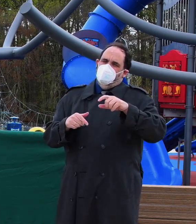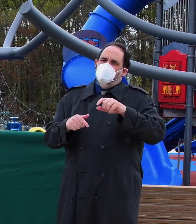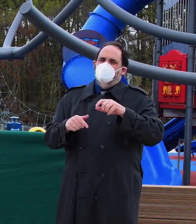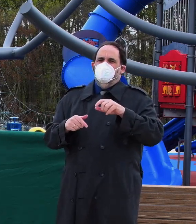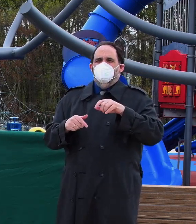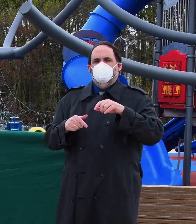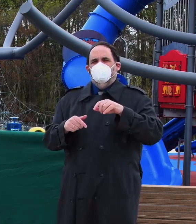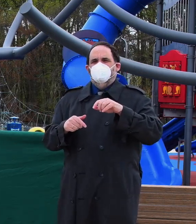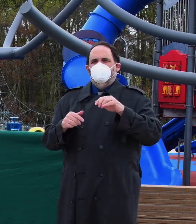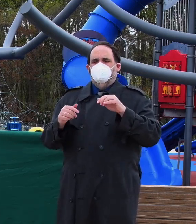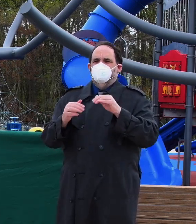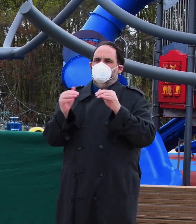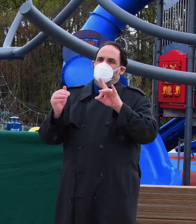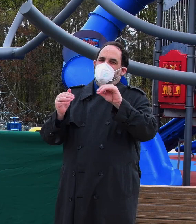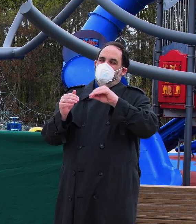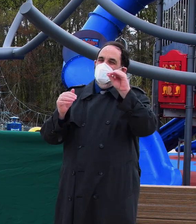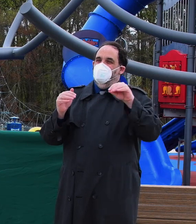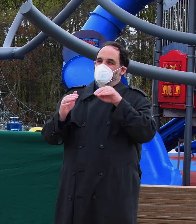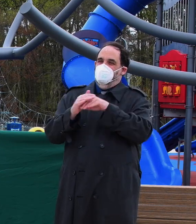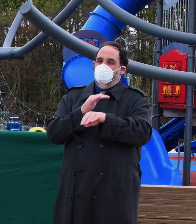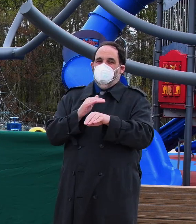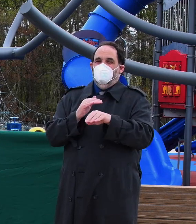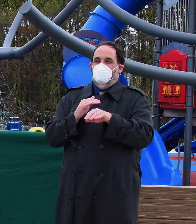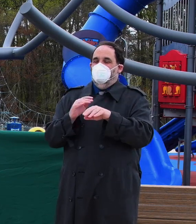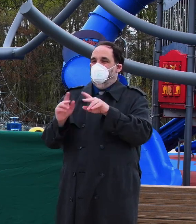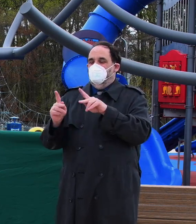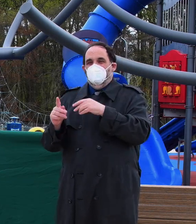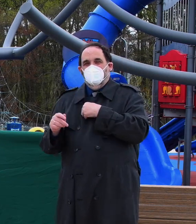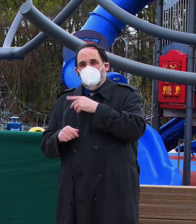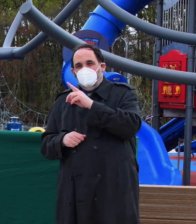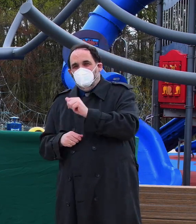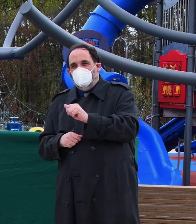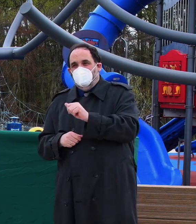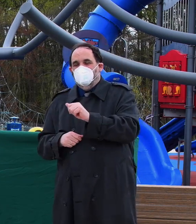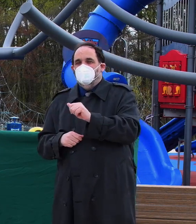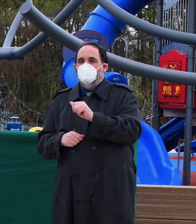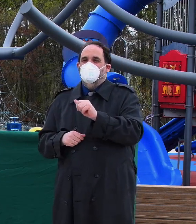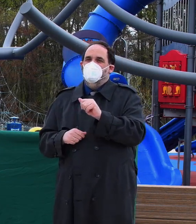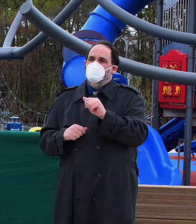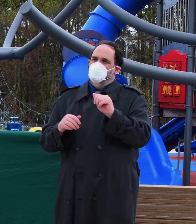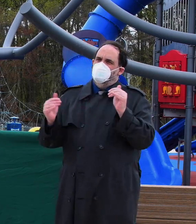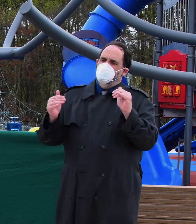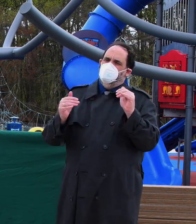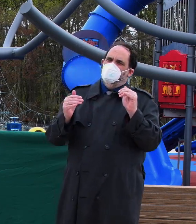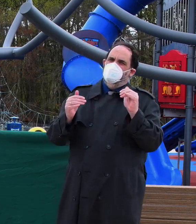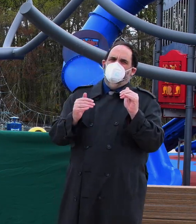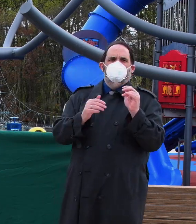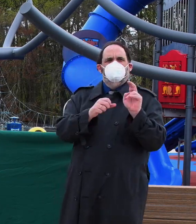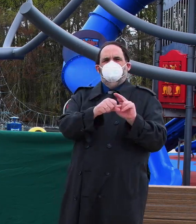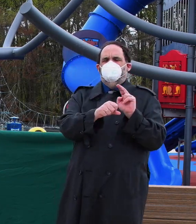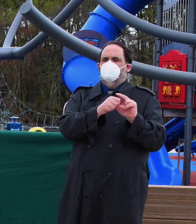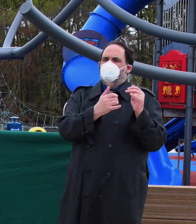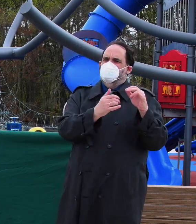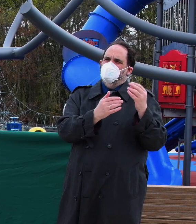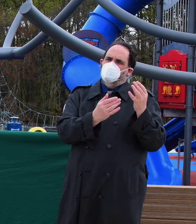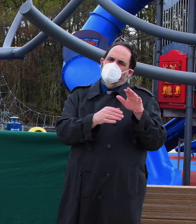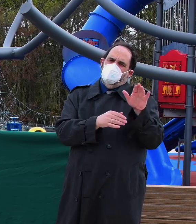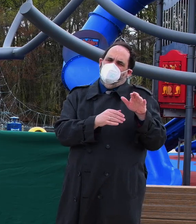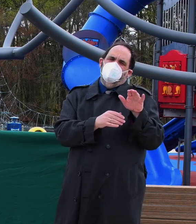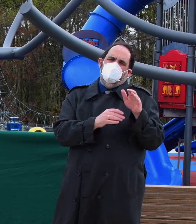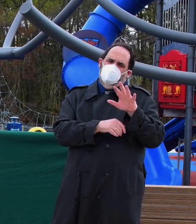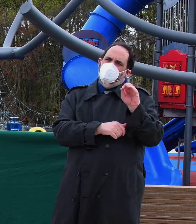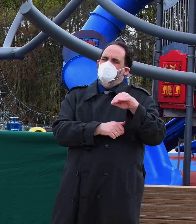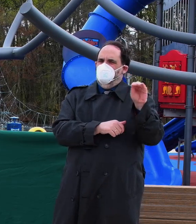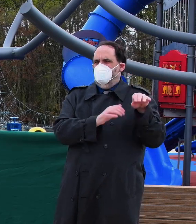80% accessible to individuals with disabilities versus a typical playground, which is around